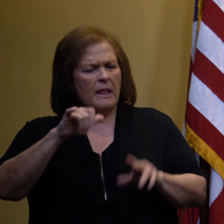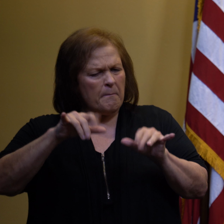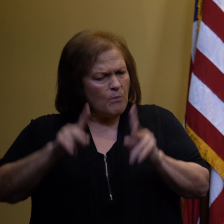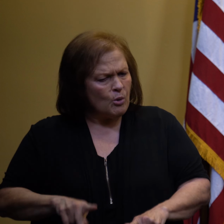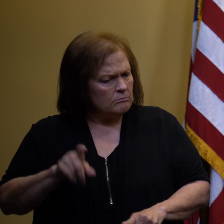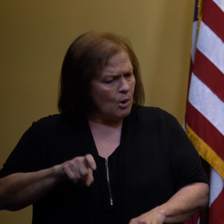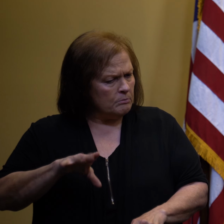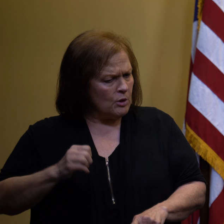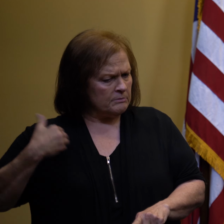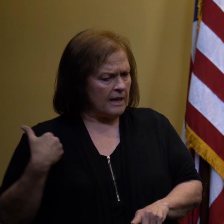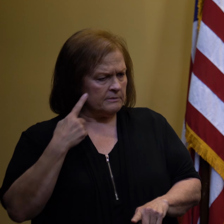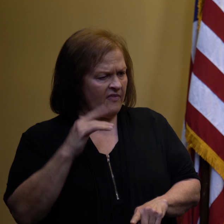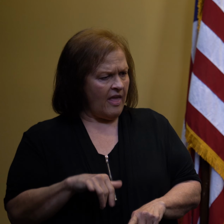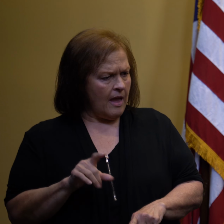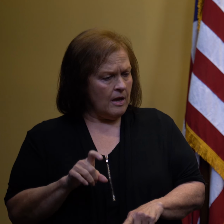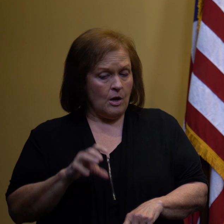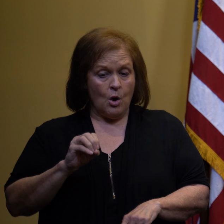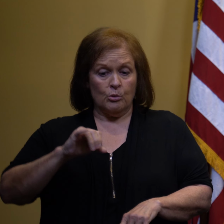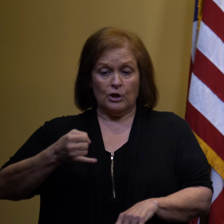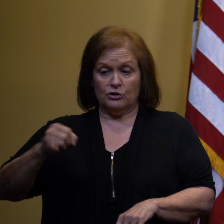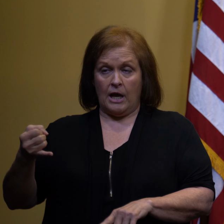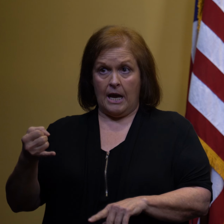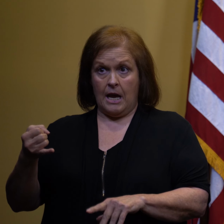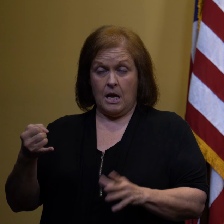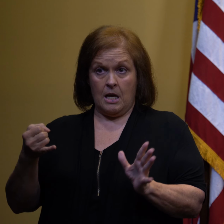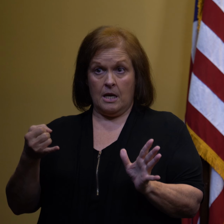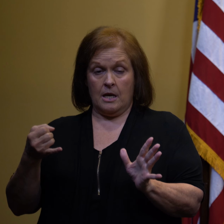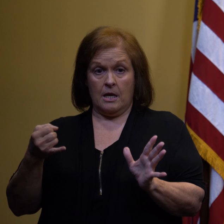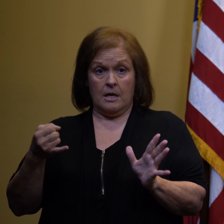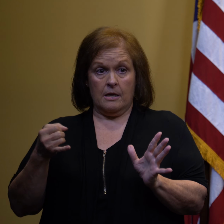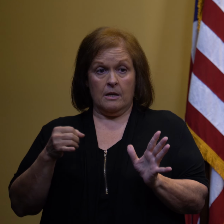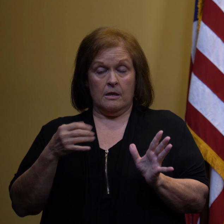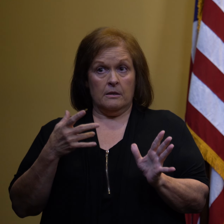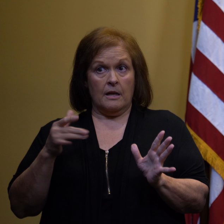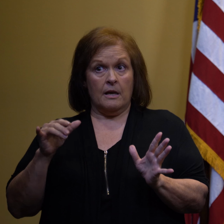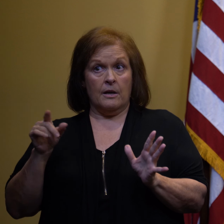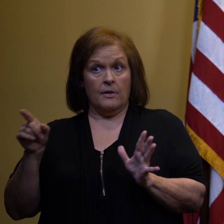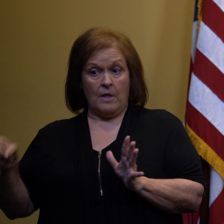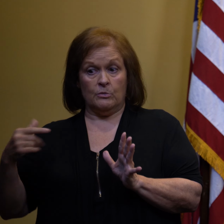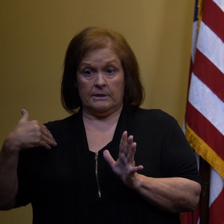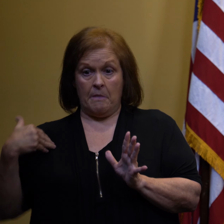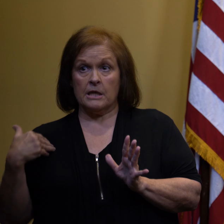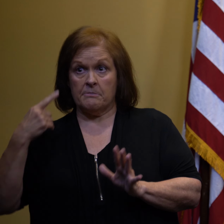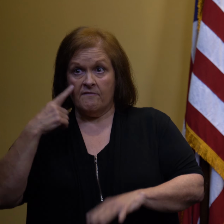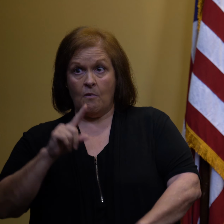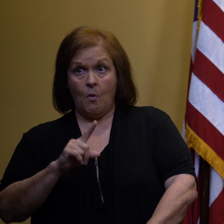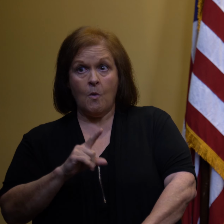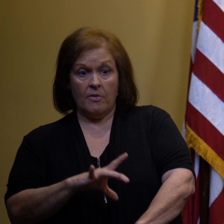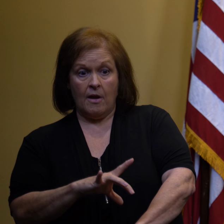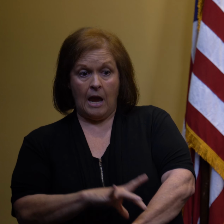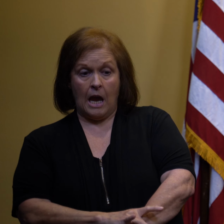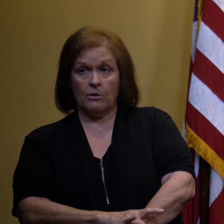that. the OJJ, to my knowledge, is overseeing these ankle